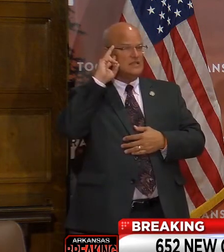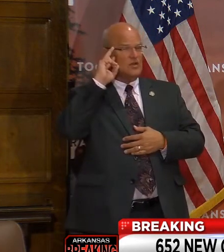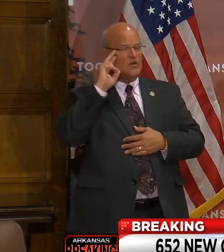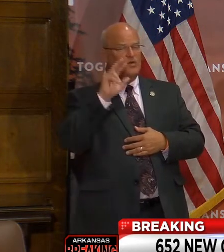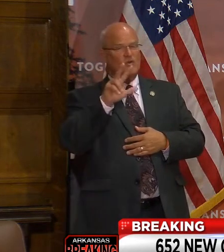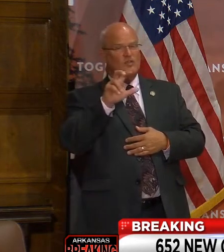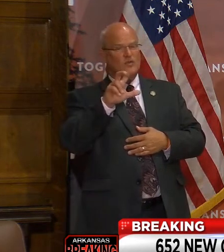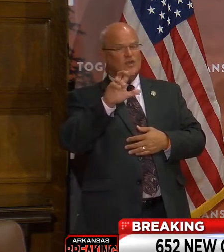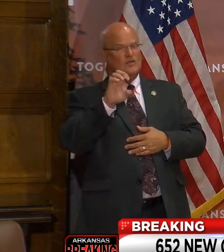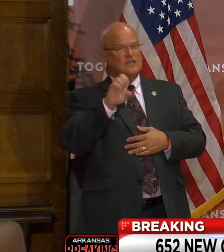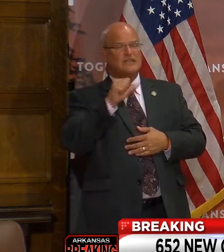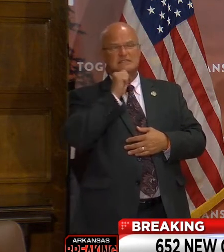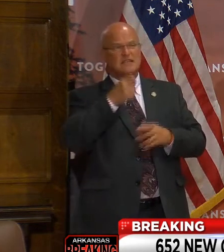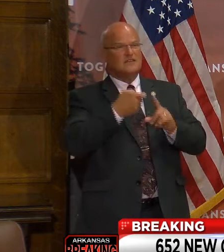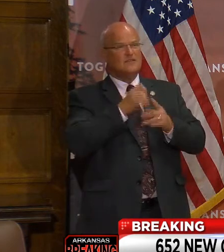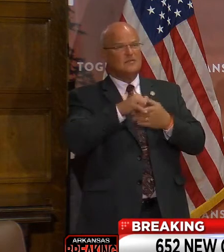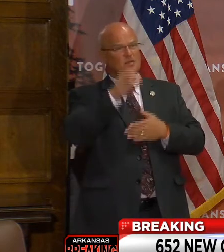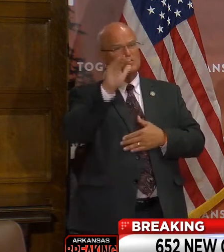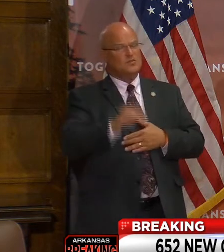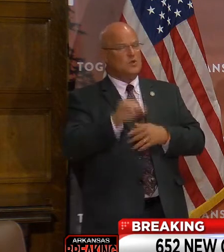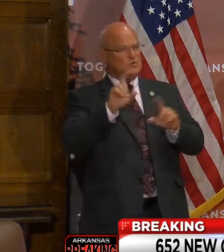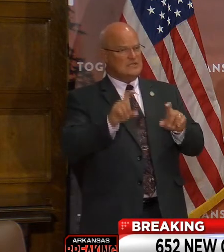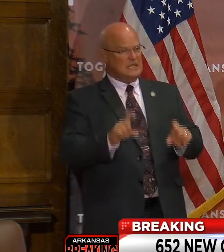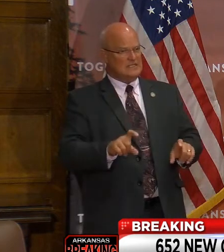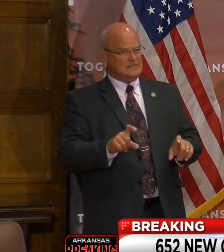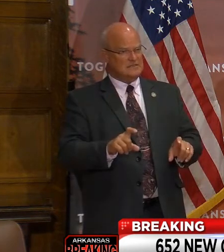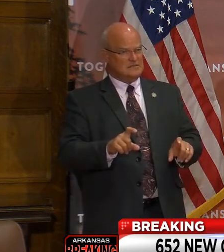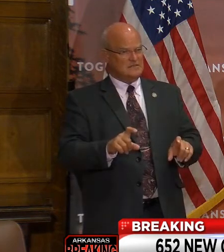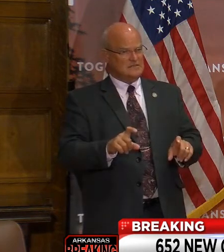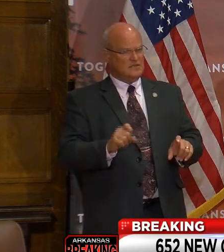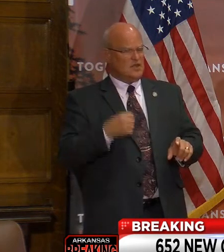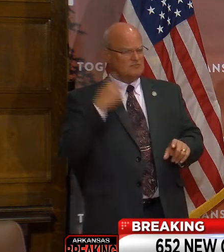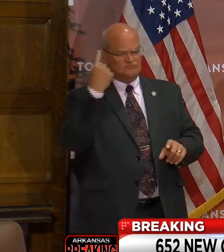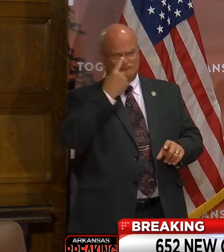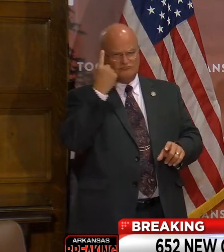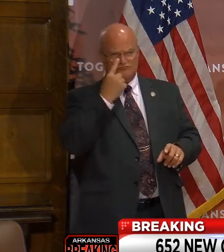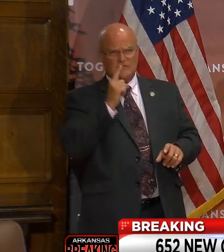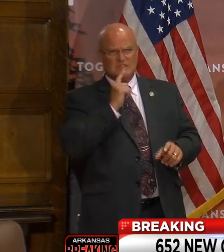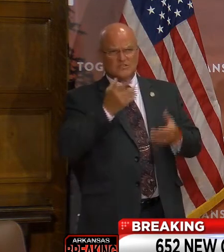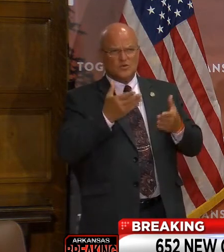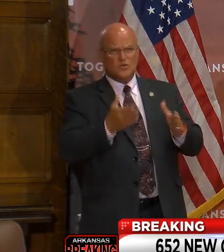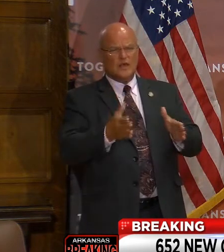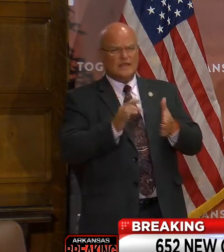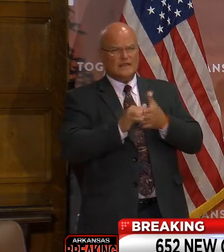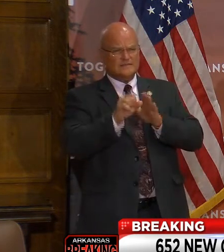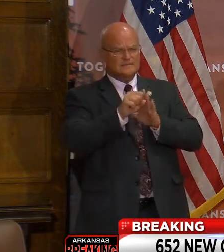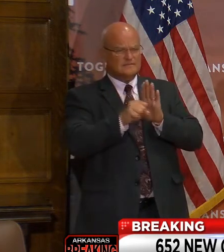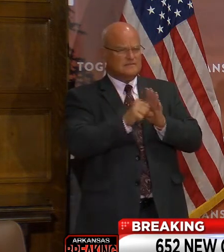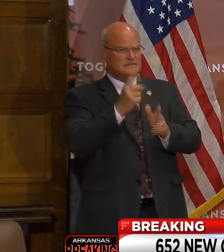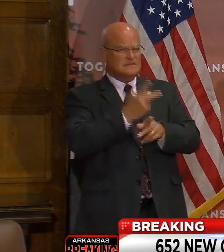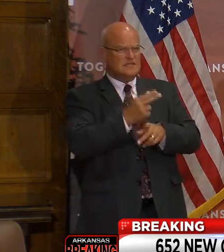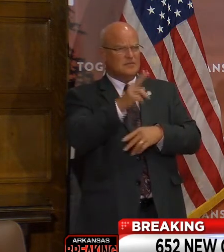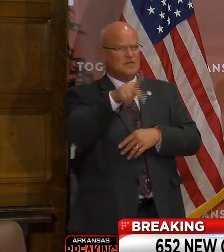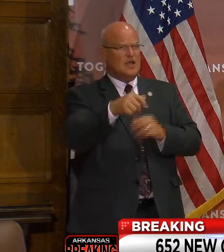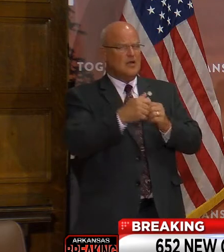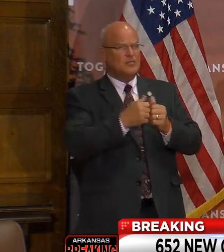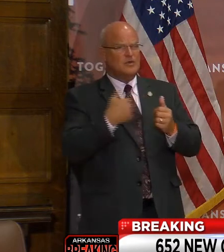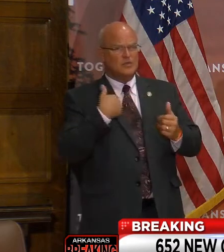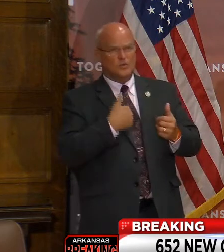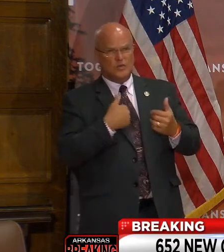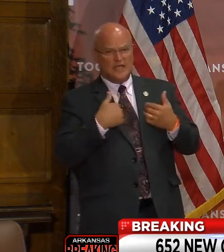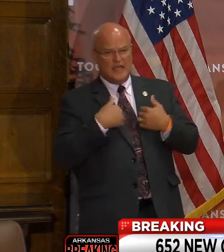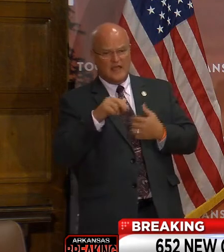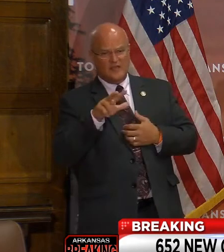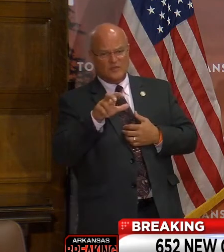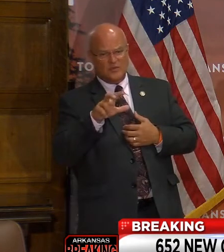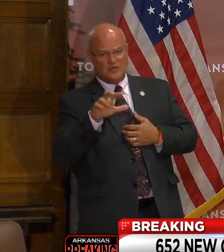300 cases didn't come from those low tests. So I was wondering, is there a way that the state is keeping up with, we had